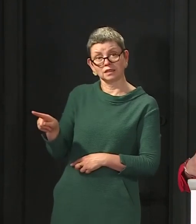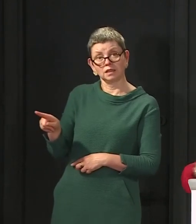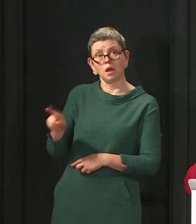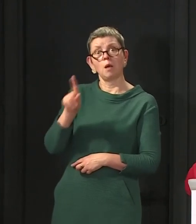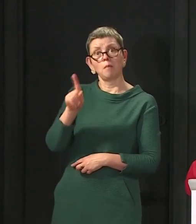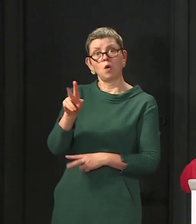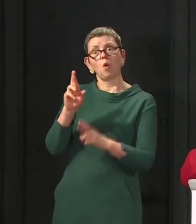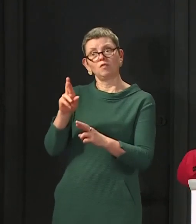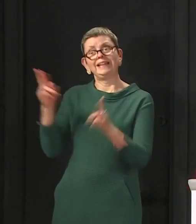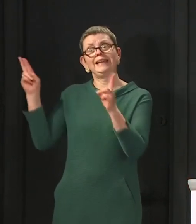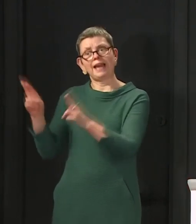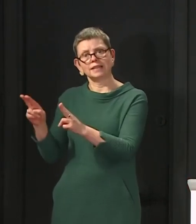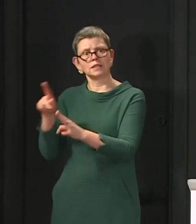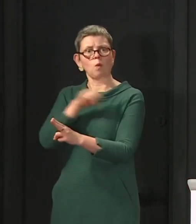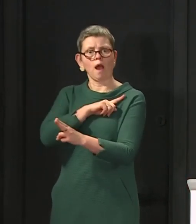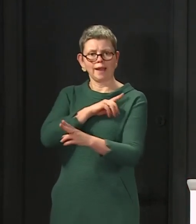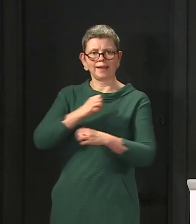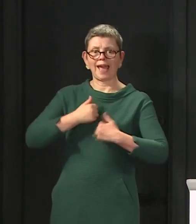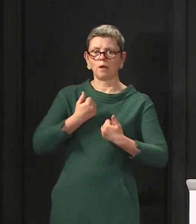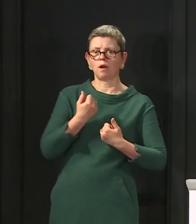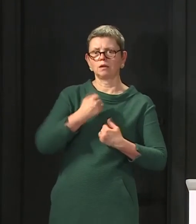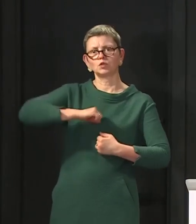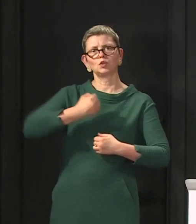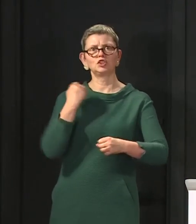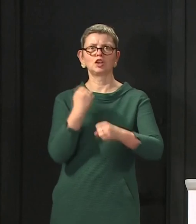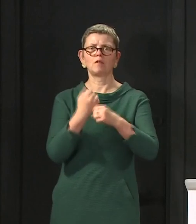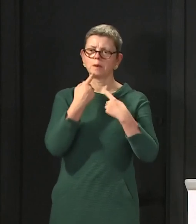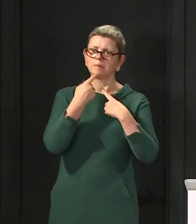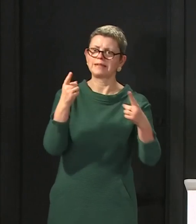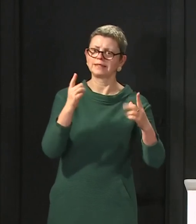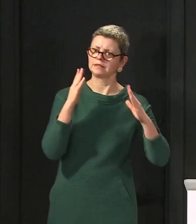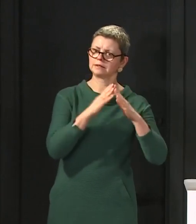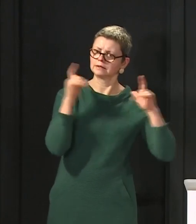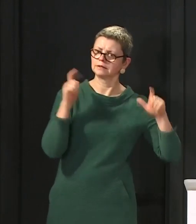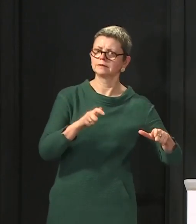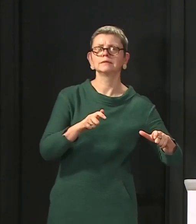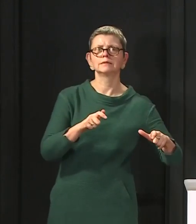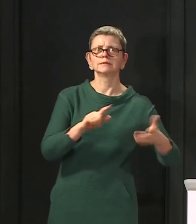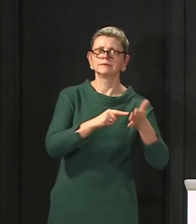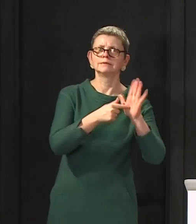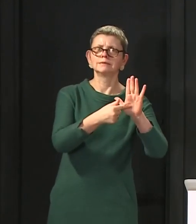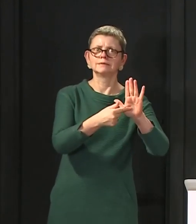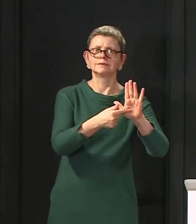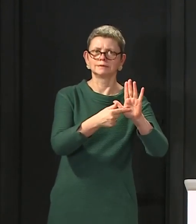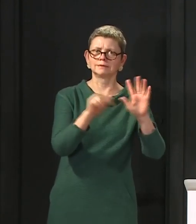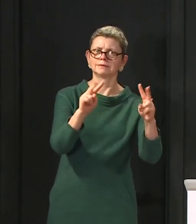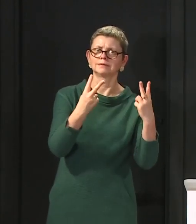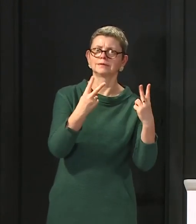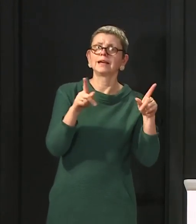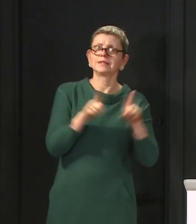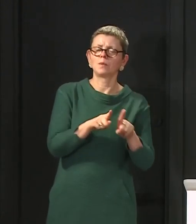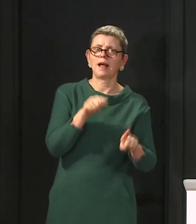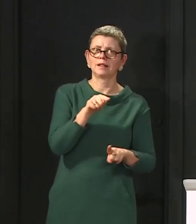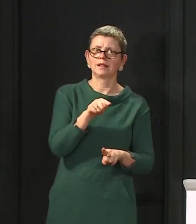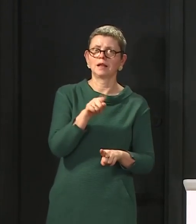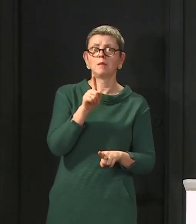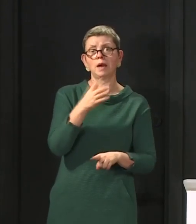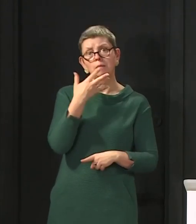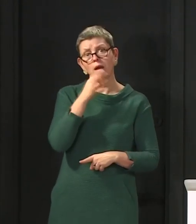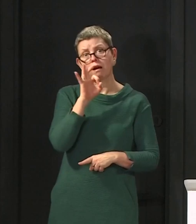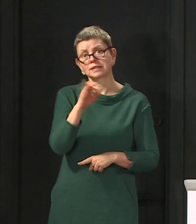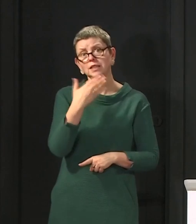blanket coverage because you will see the Scottish Government message. But I am telling you and asking you to abide by the messages that the Scottish